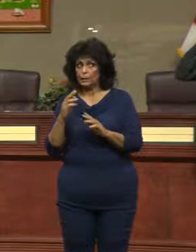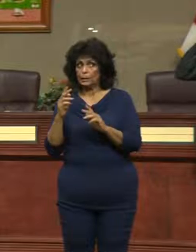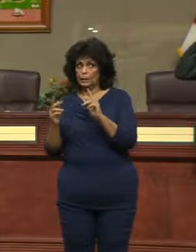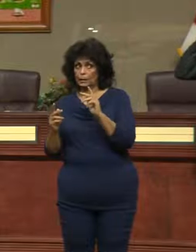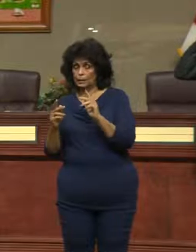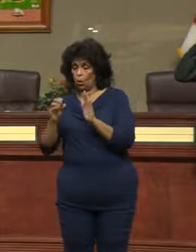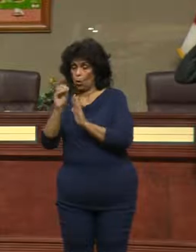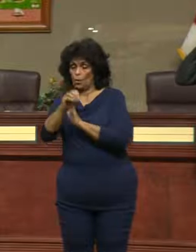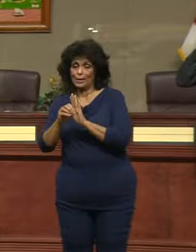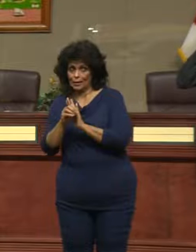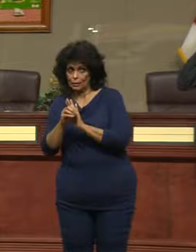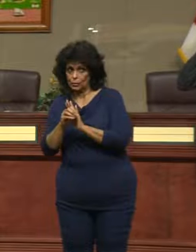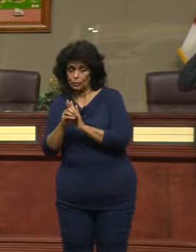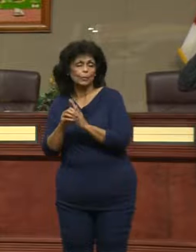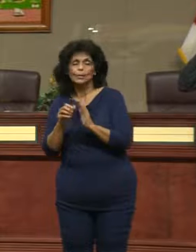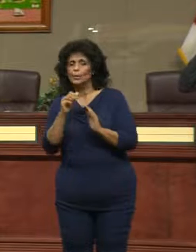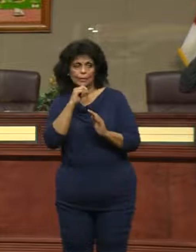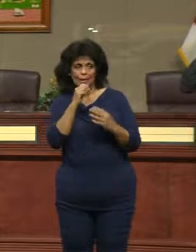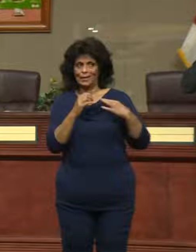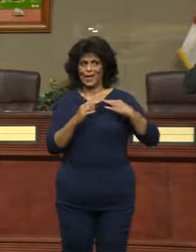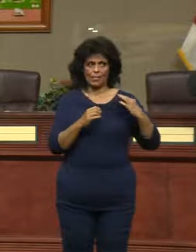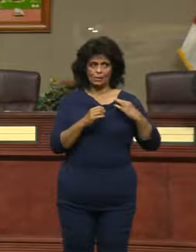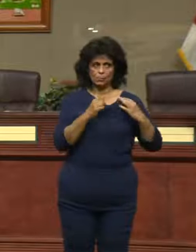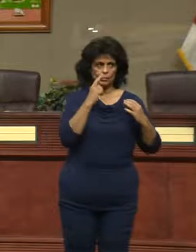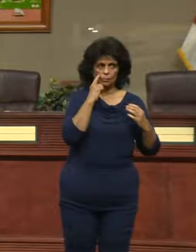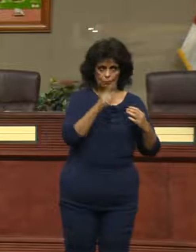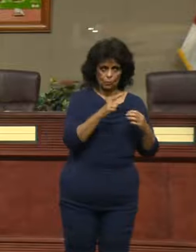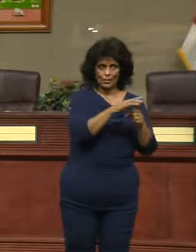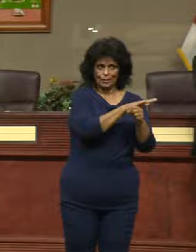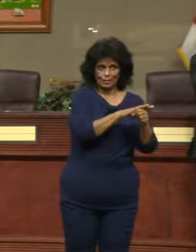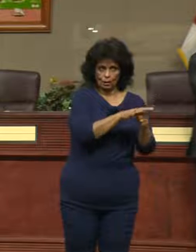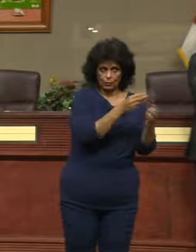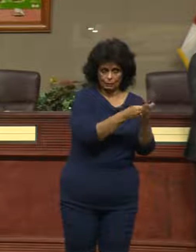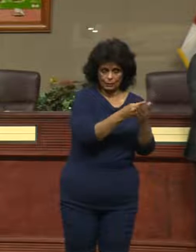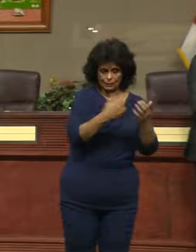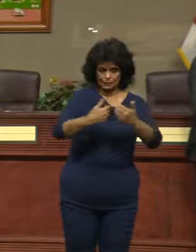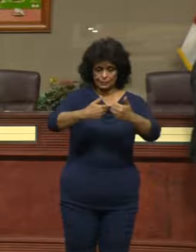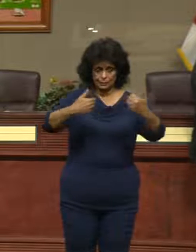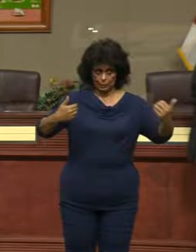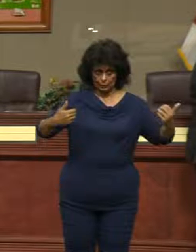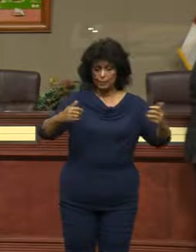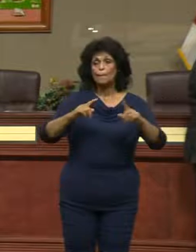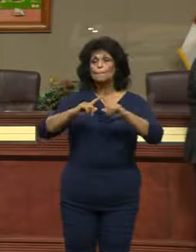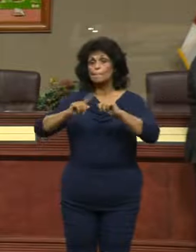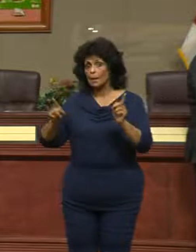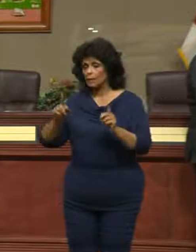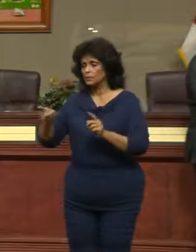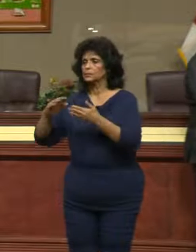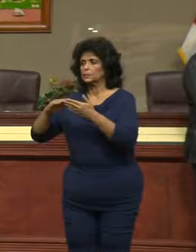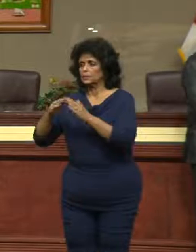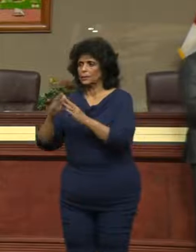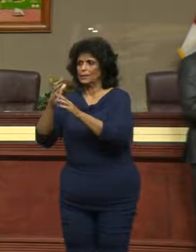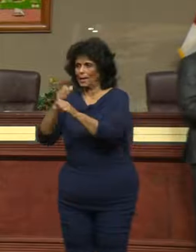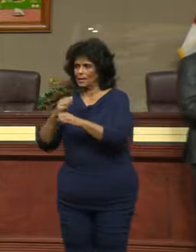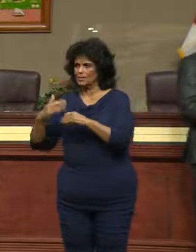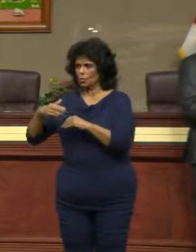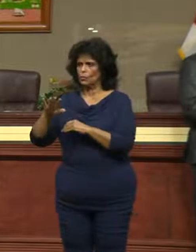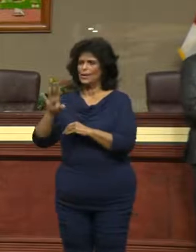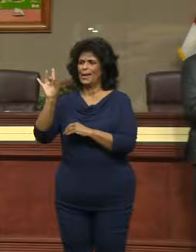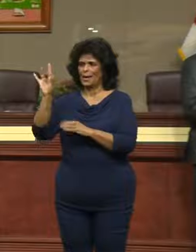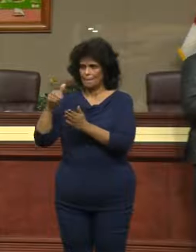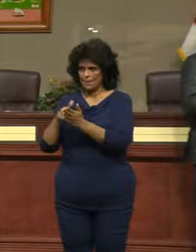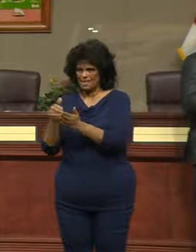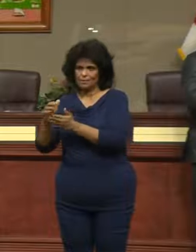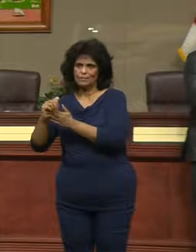and the city has received $8.6 million in money to use for rental assistance for people that live in the